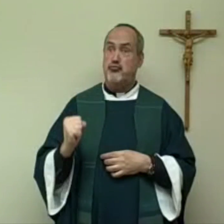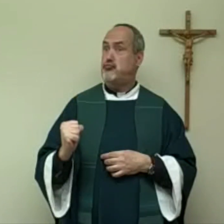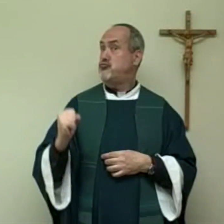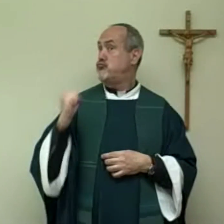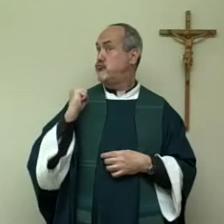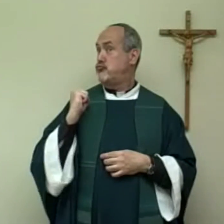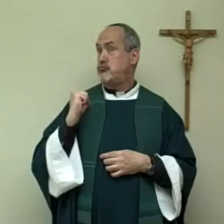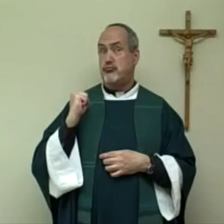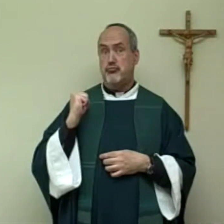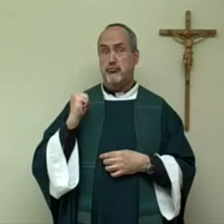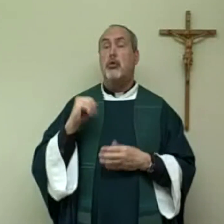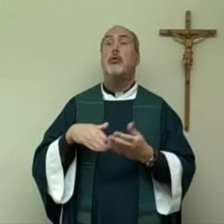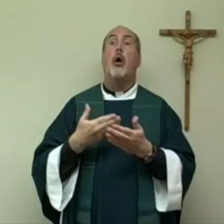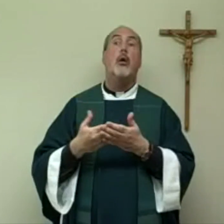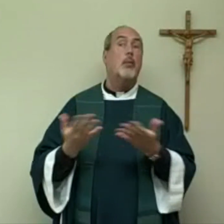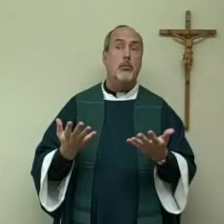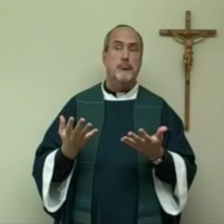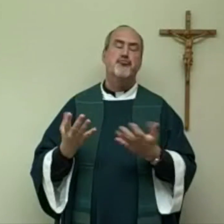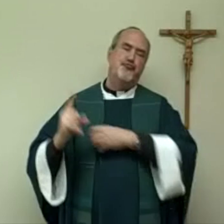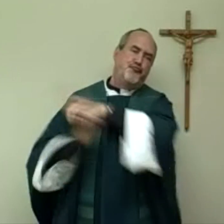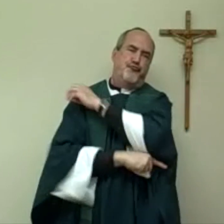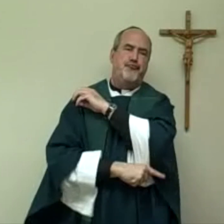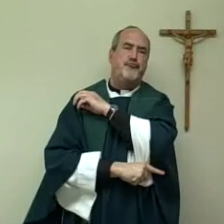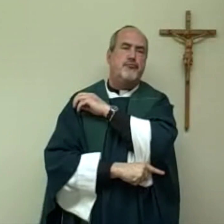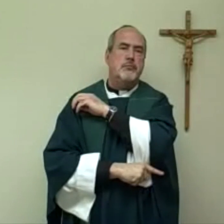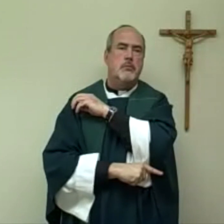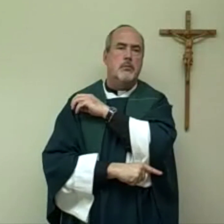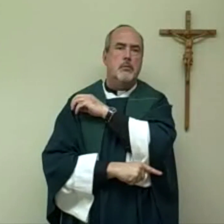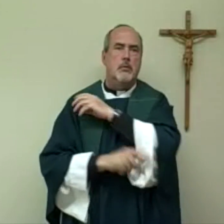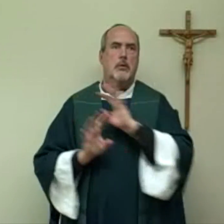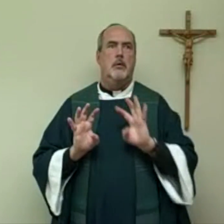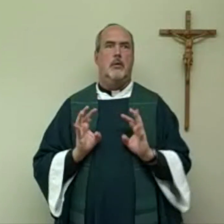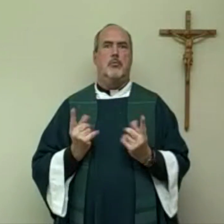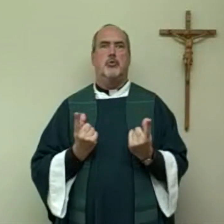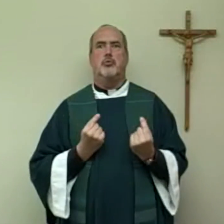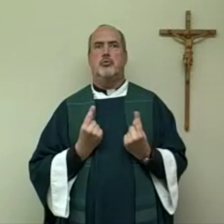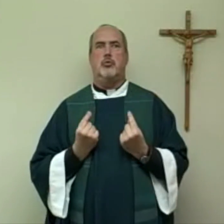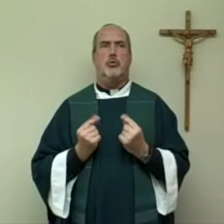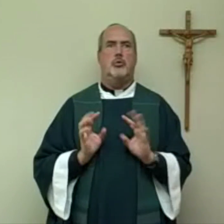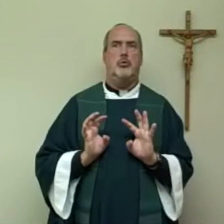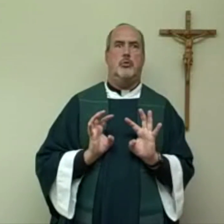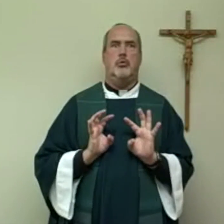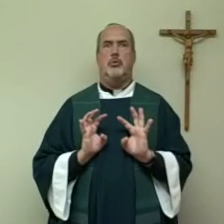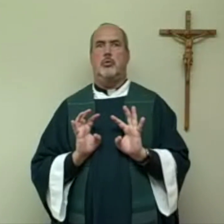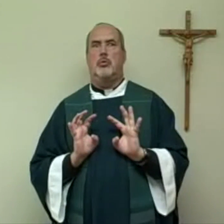them that if they refused to do it, that they would all be severely punished.